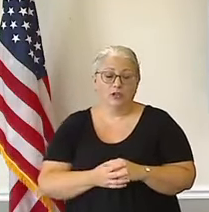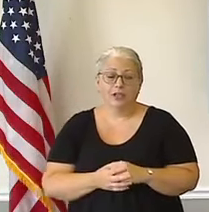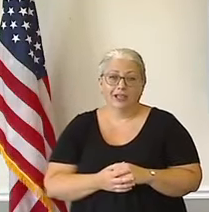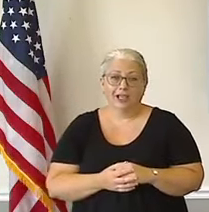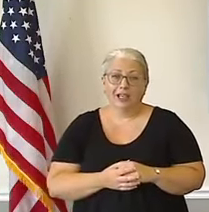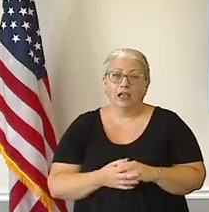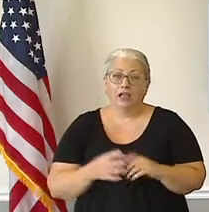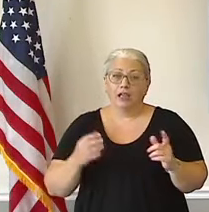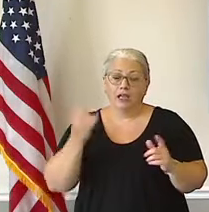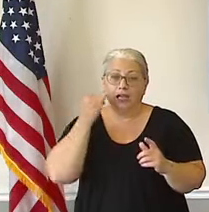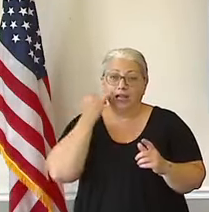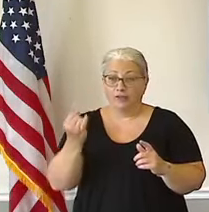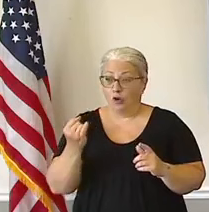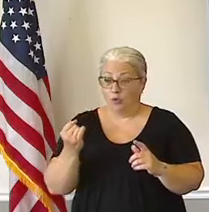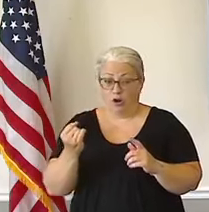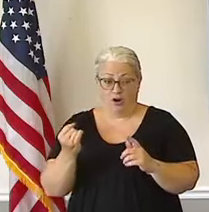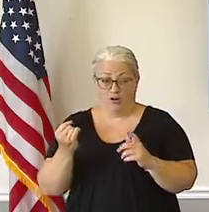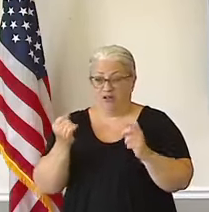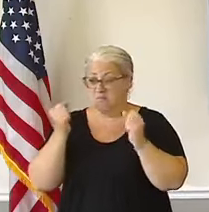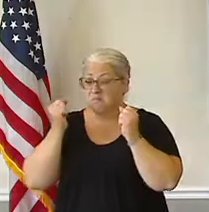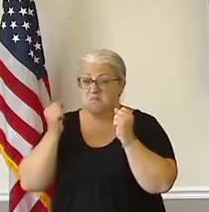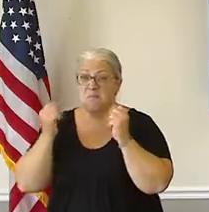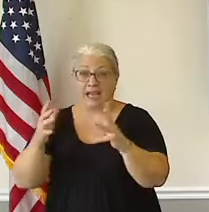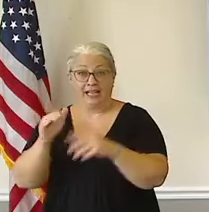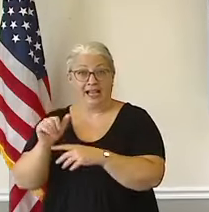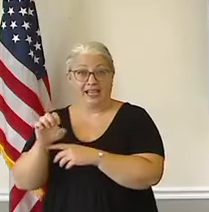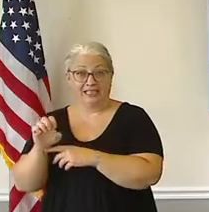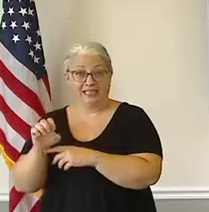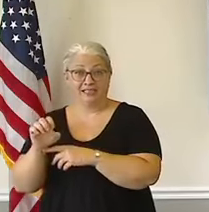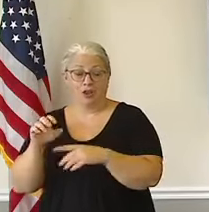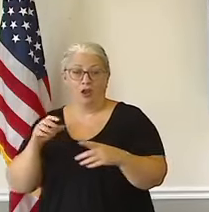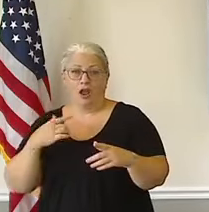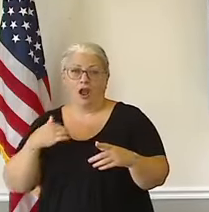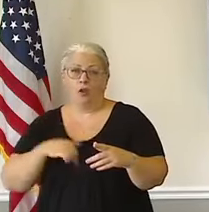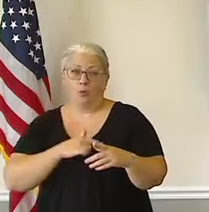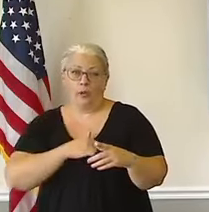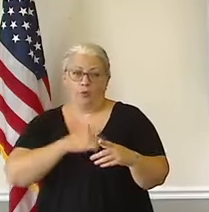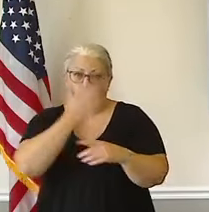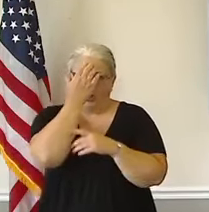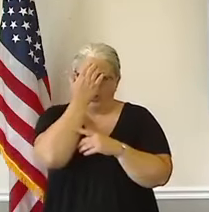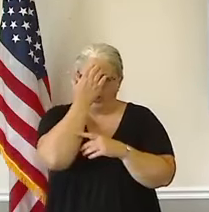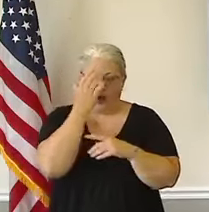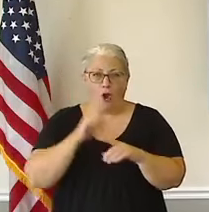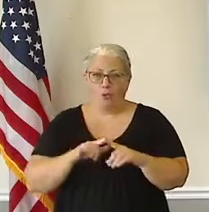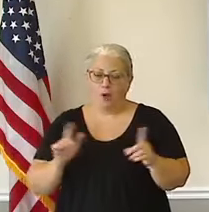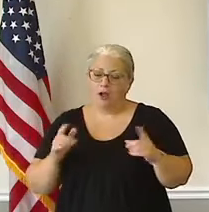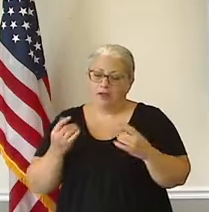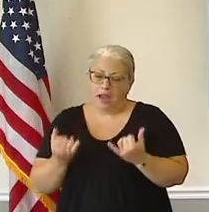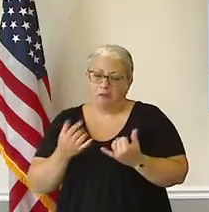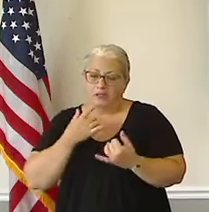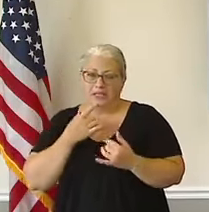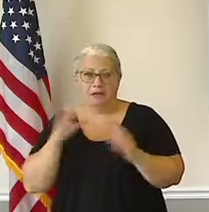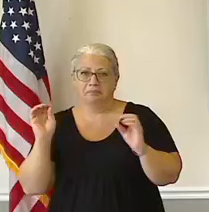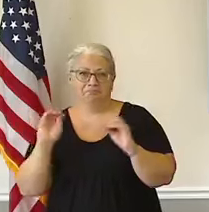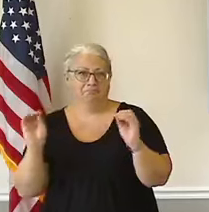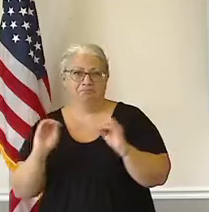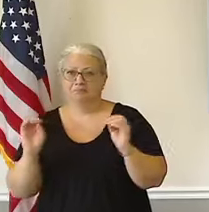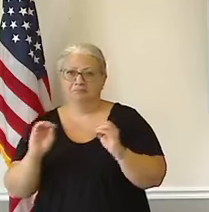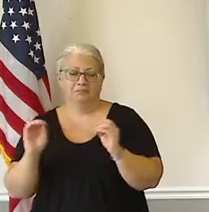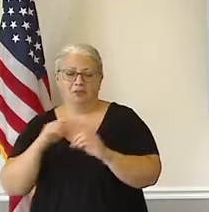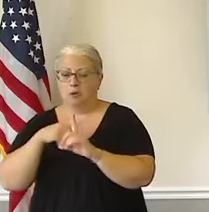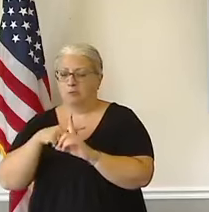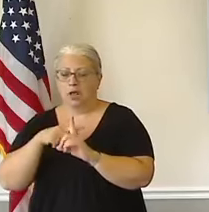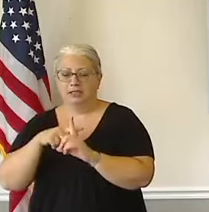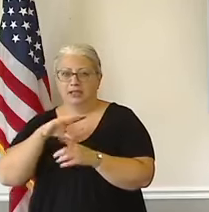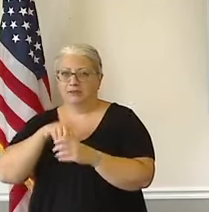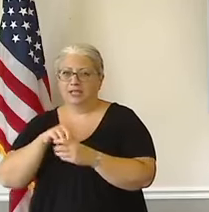would be alarmed if there were significant cases. So at the moment, the fact that we're saying there aren't any at nursing homes is